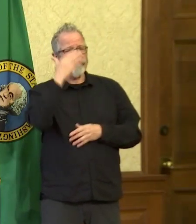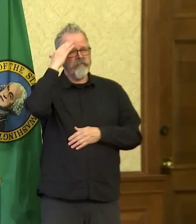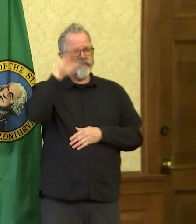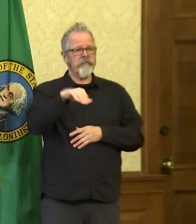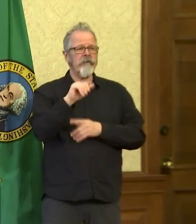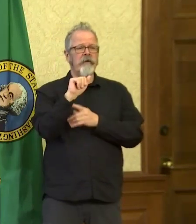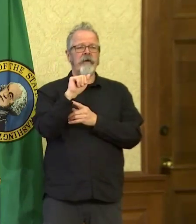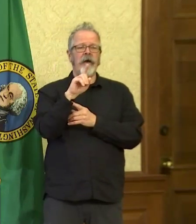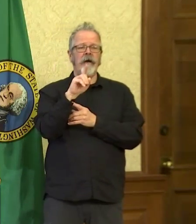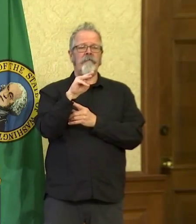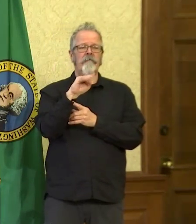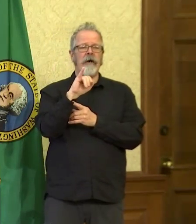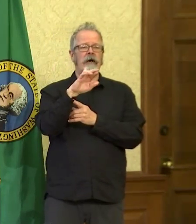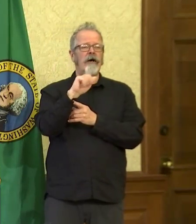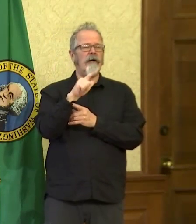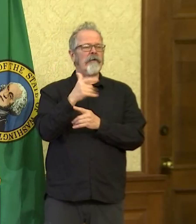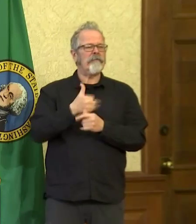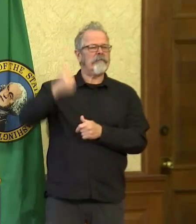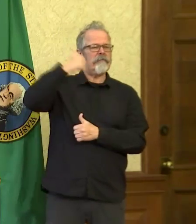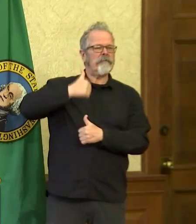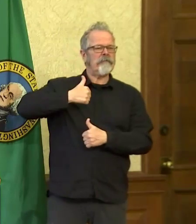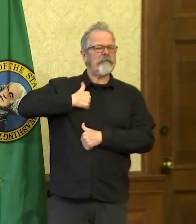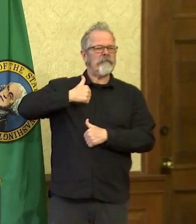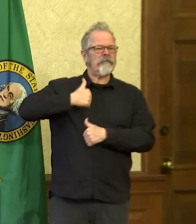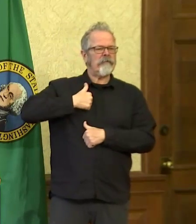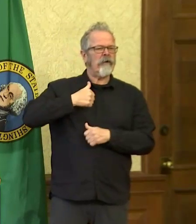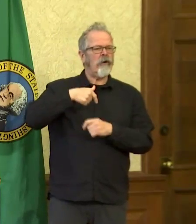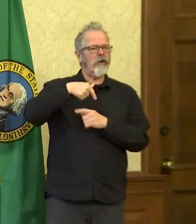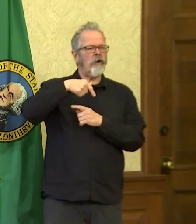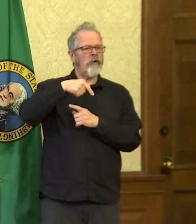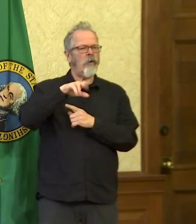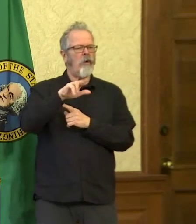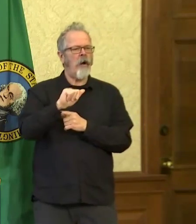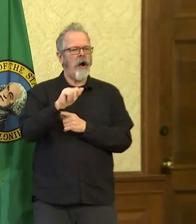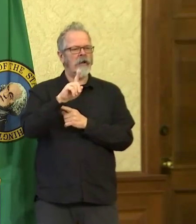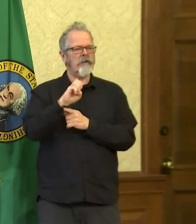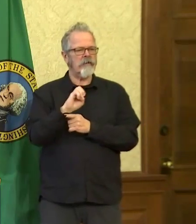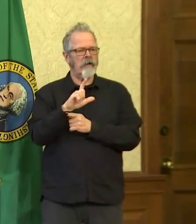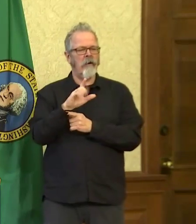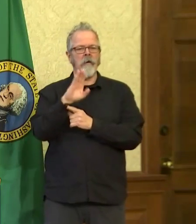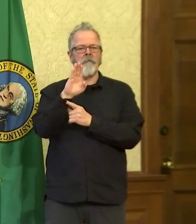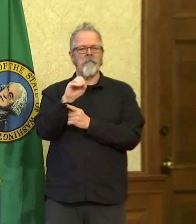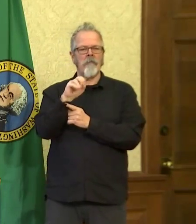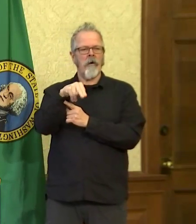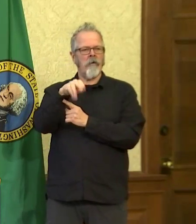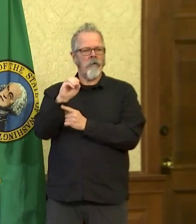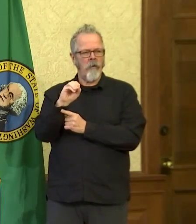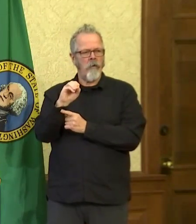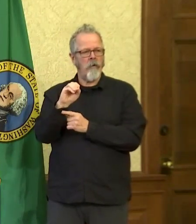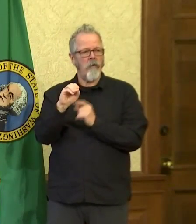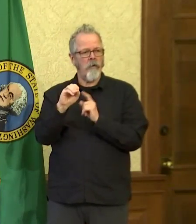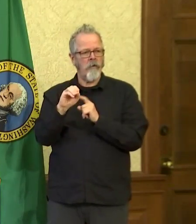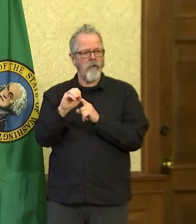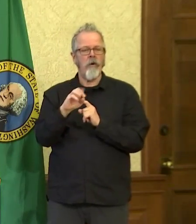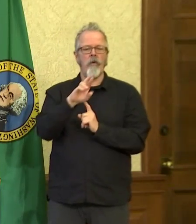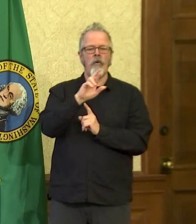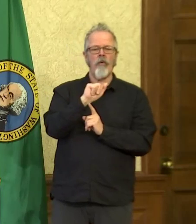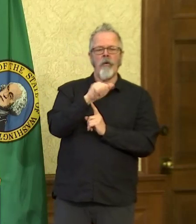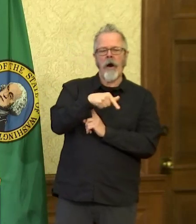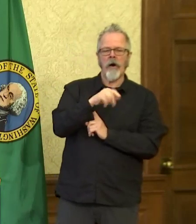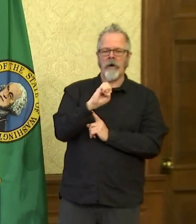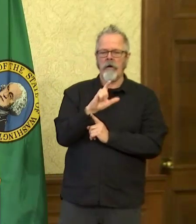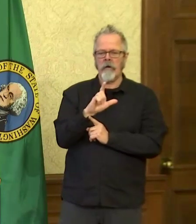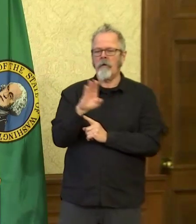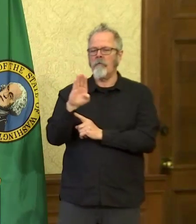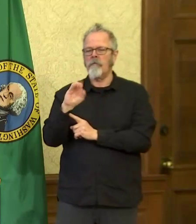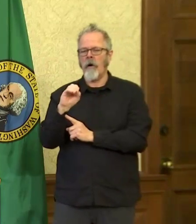the healthcare providers to figure out how to set that dial. So we hope we can do that in the near future. We're working on